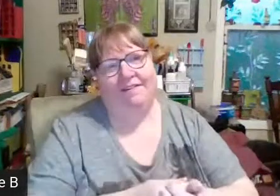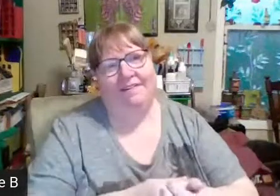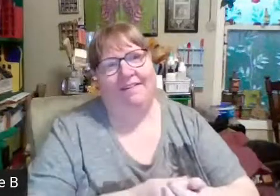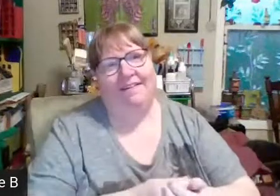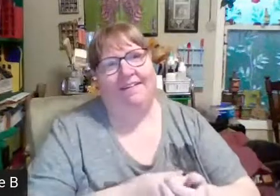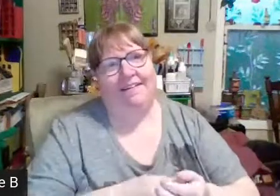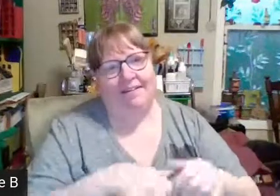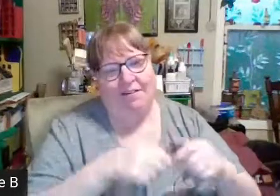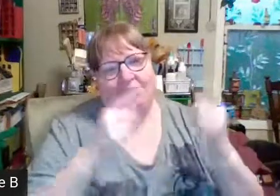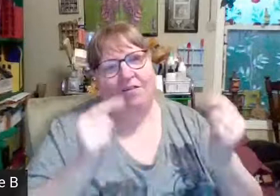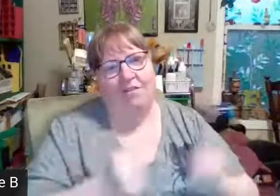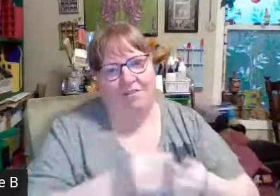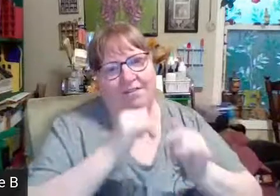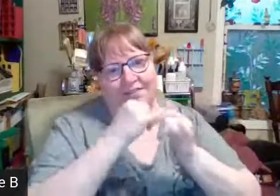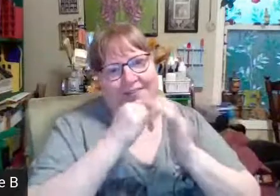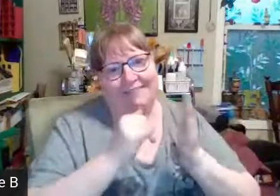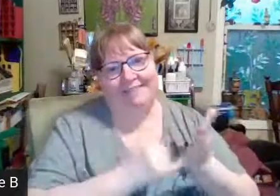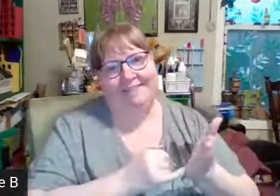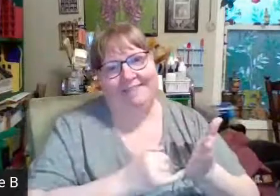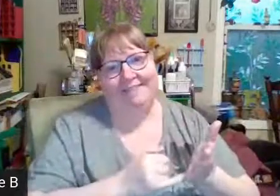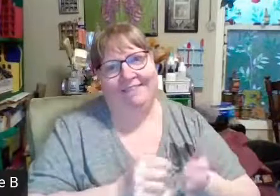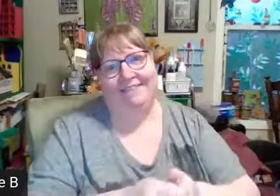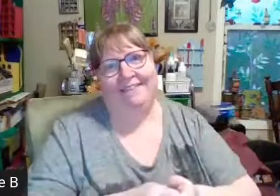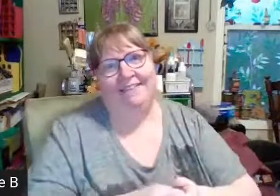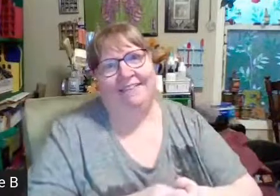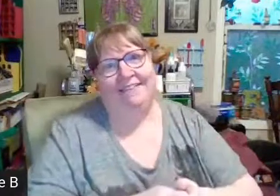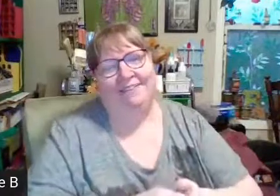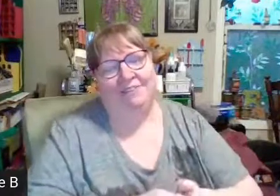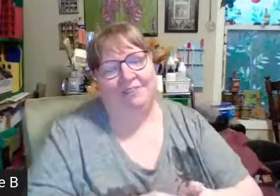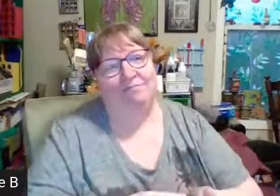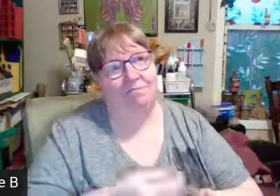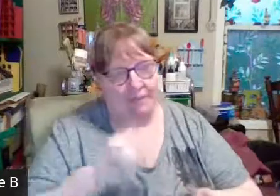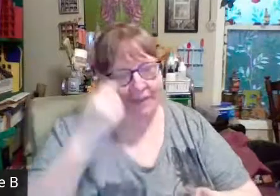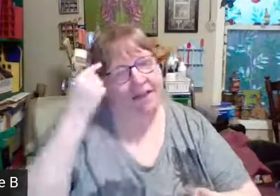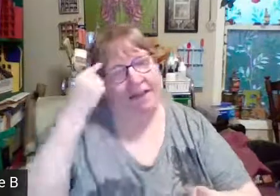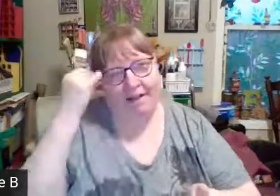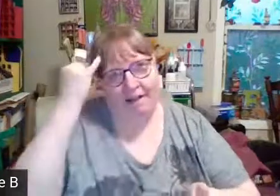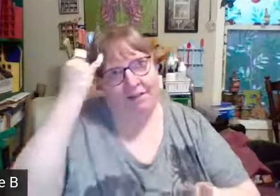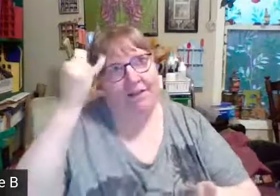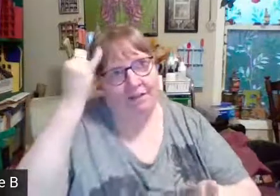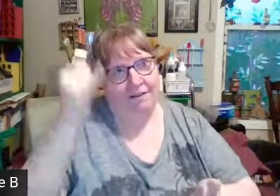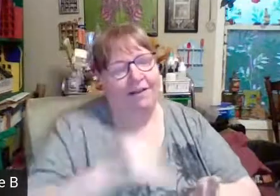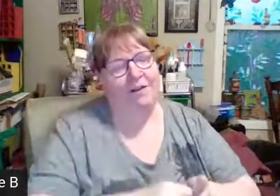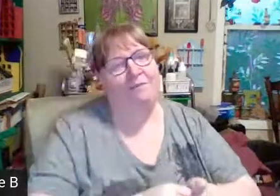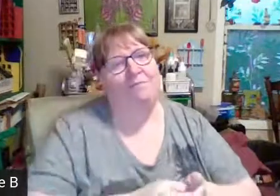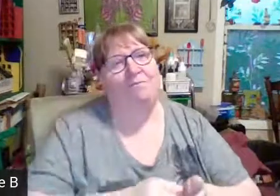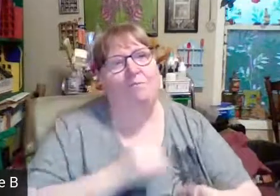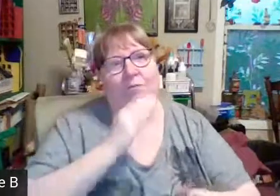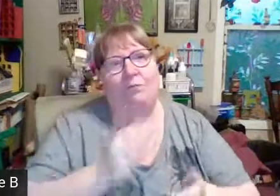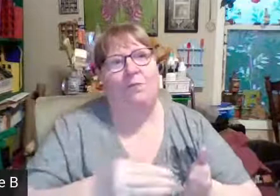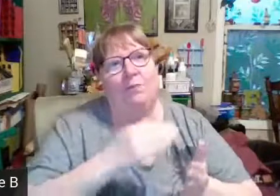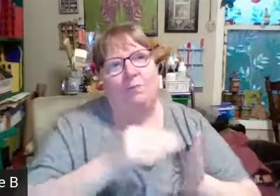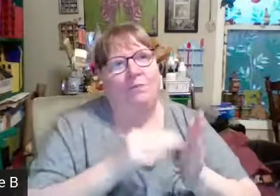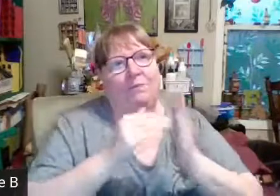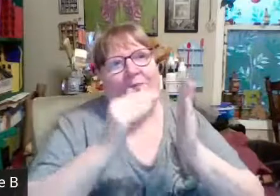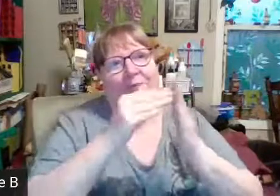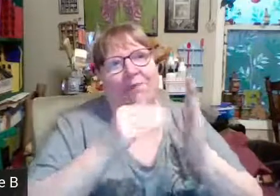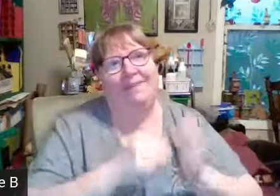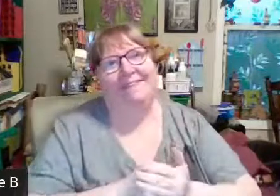boxes and is planning for her January shipment of Paper and Beyond. And Susie Q sitting over here